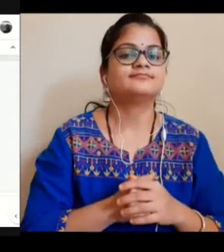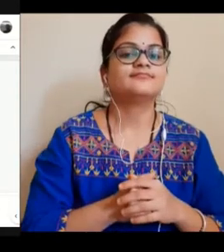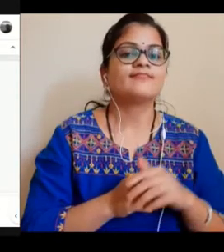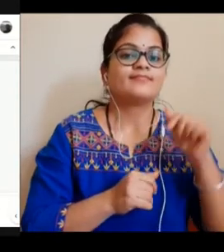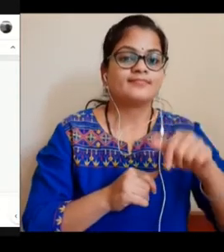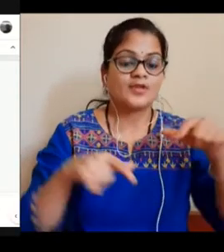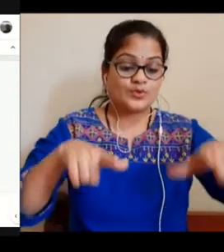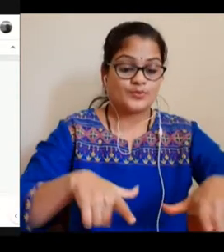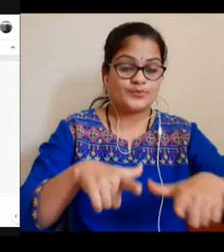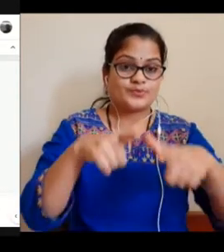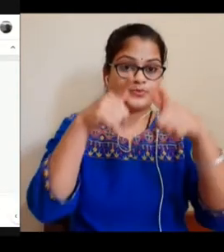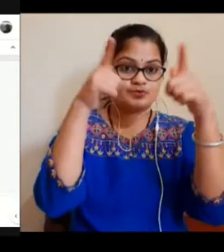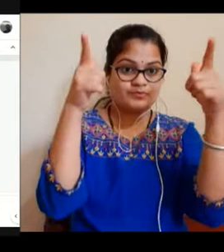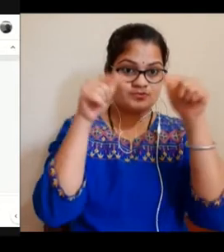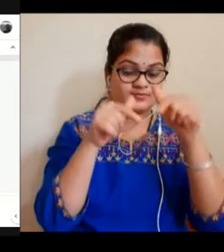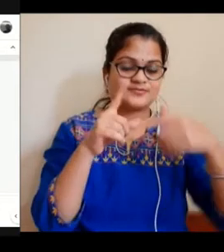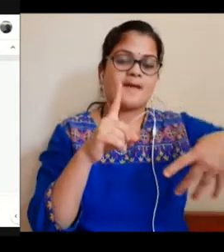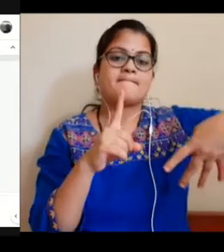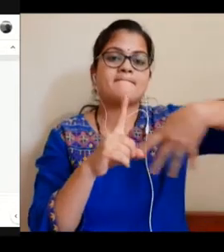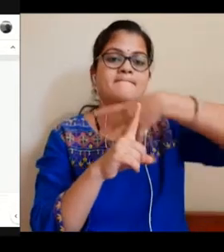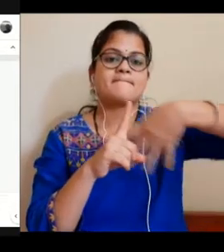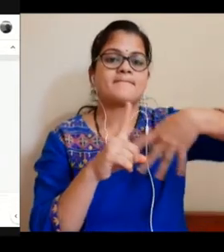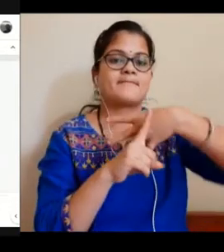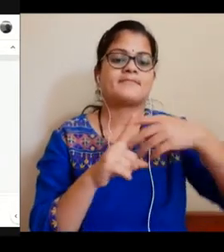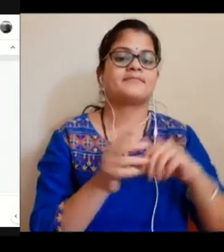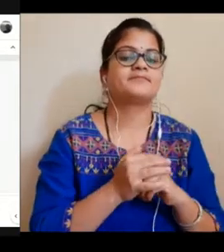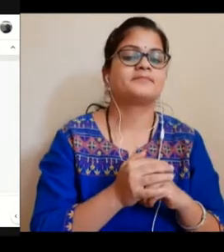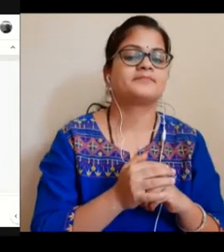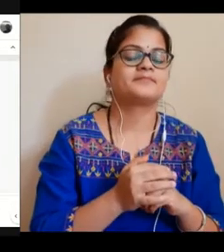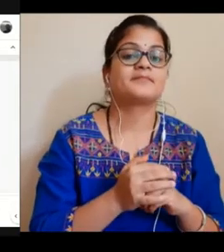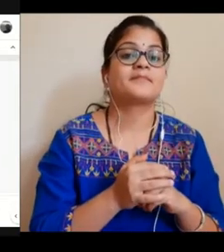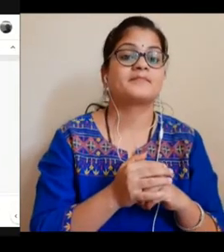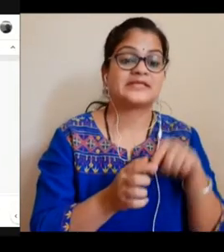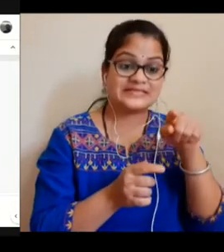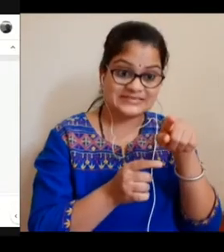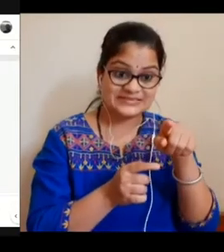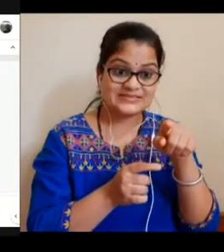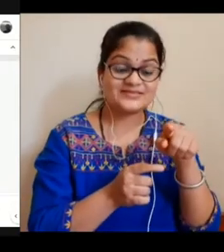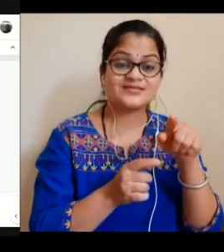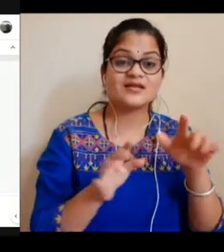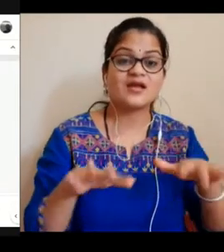now the tree is in the background, meaning